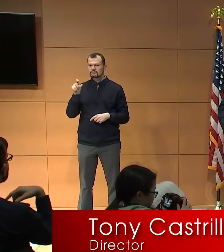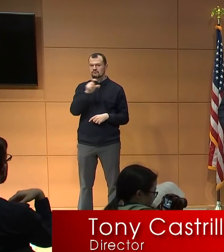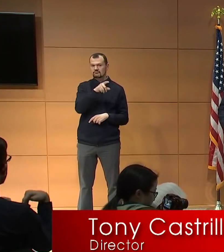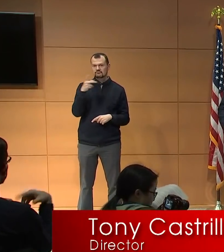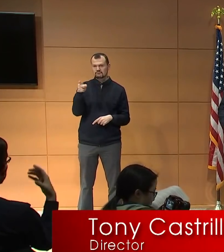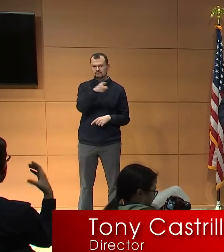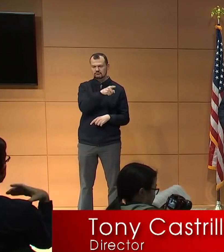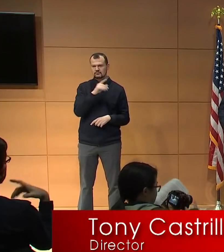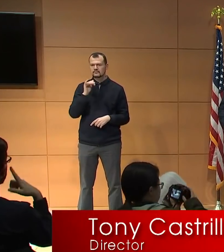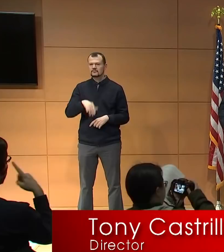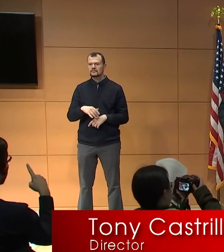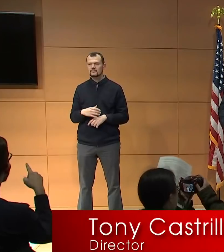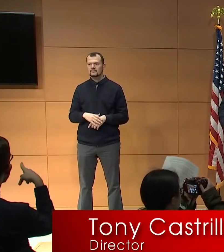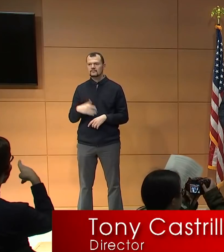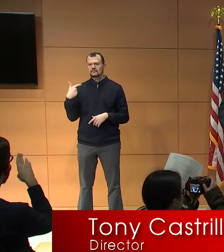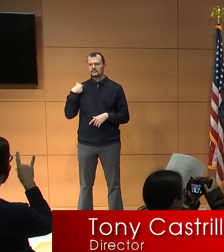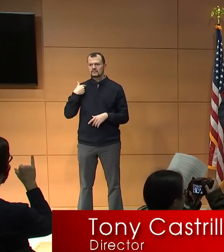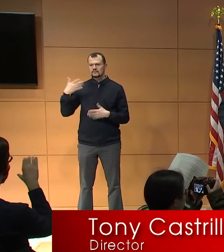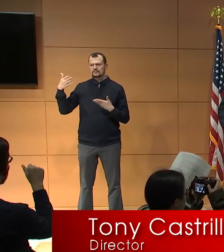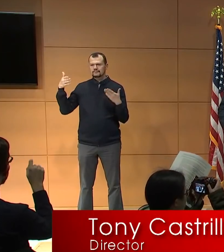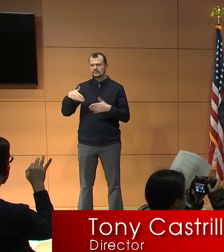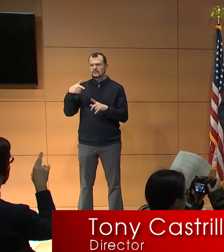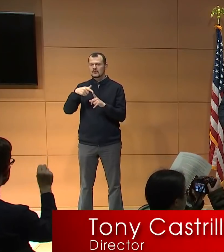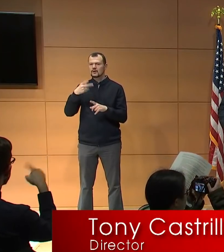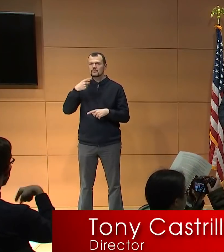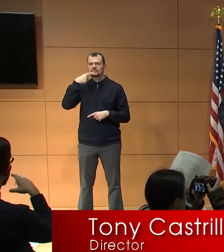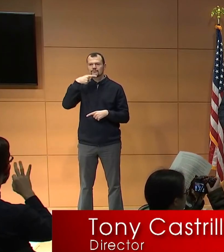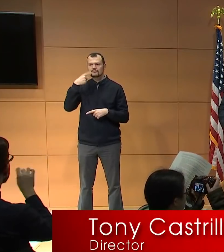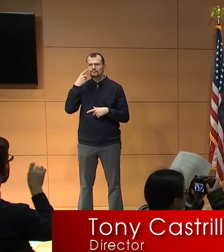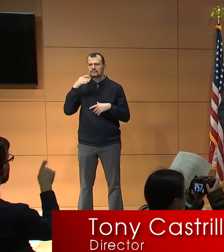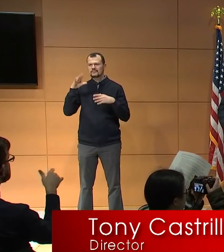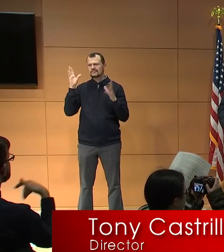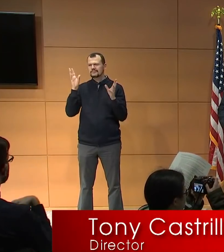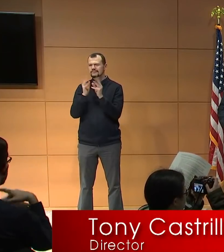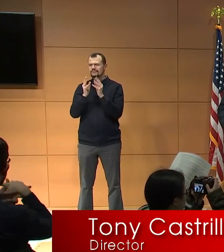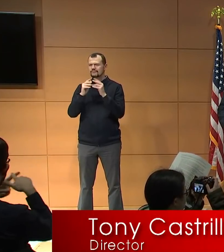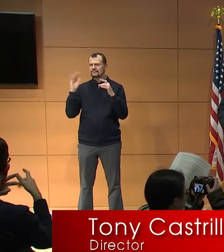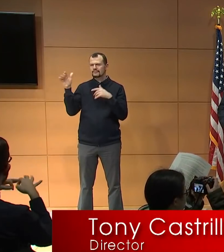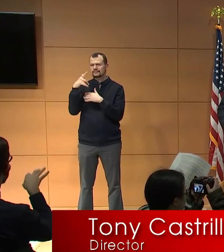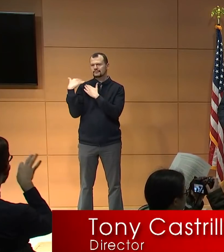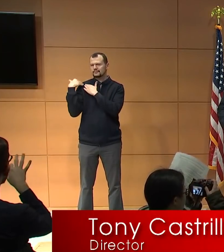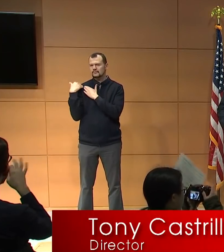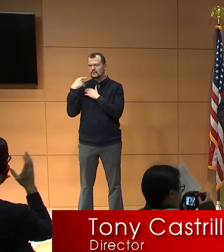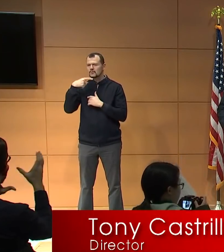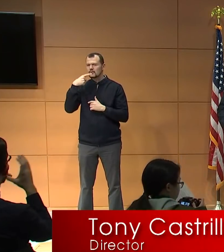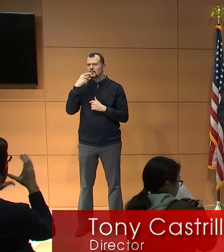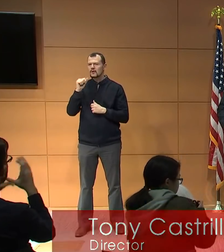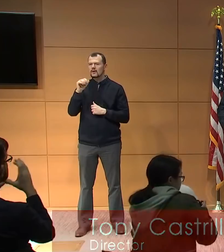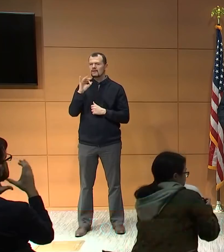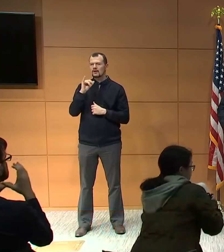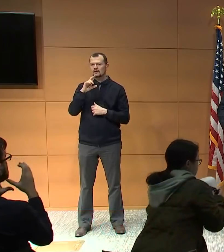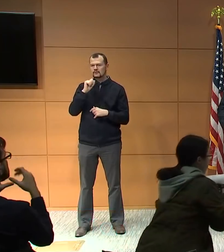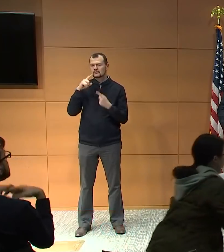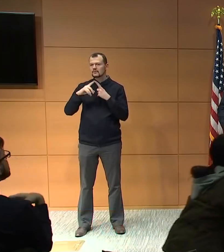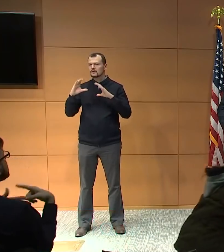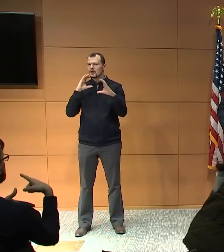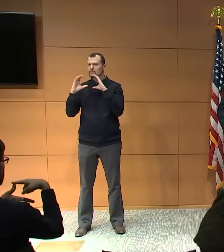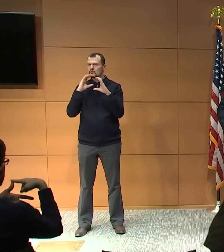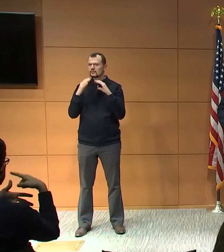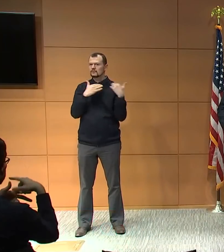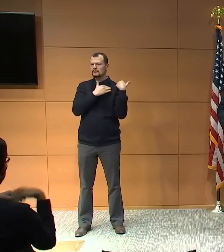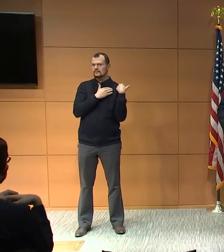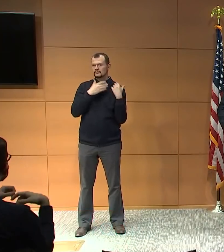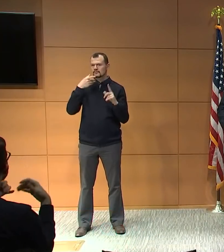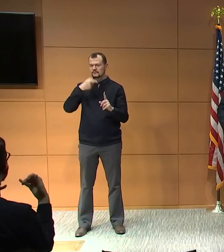County. Before we hear from our speakers, 3 quick communication items. First, this news conference is being